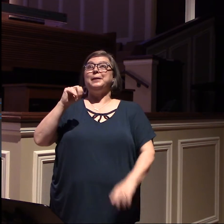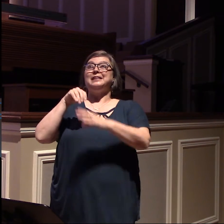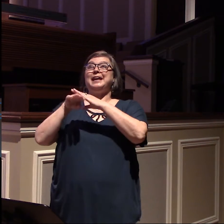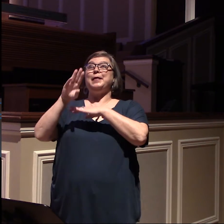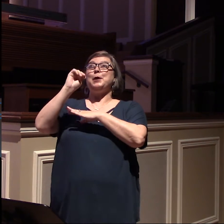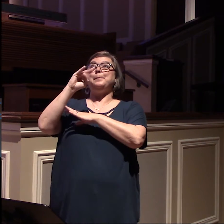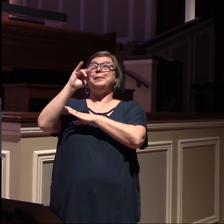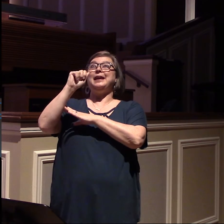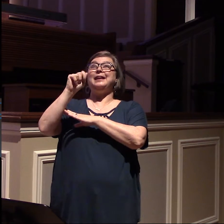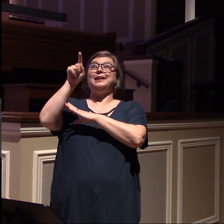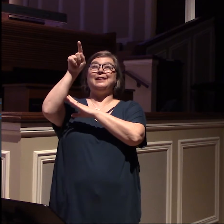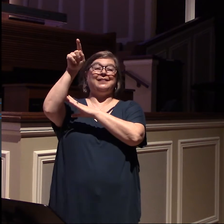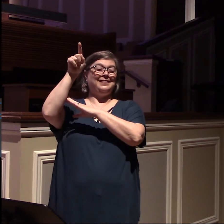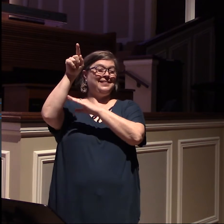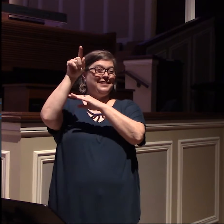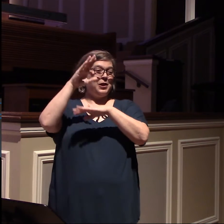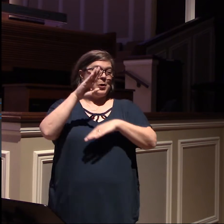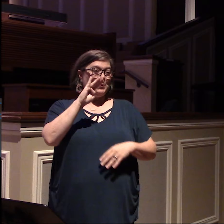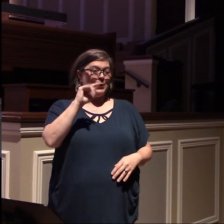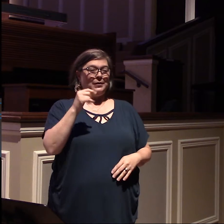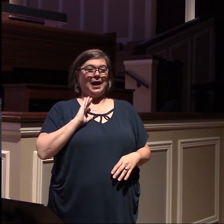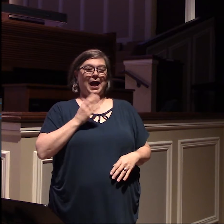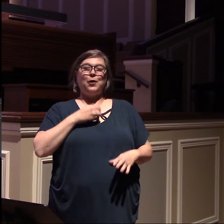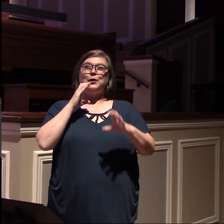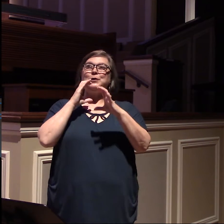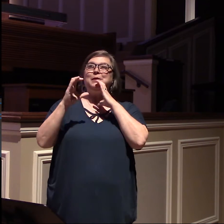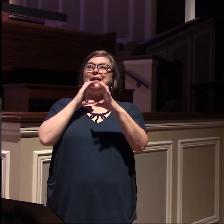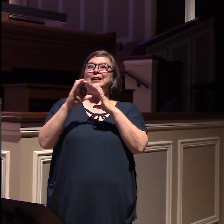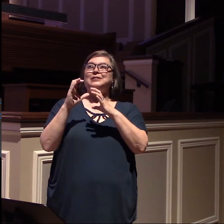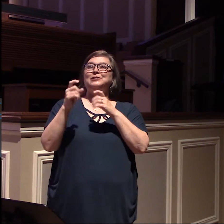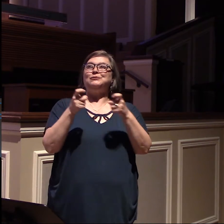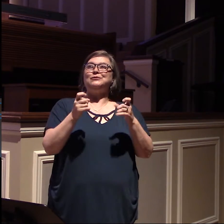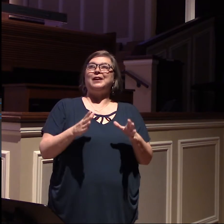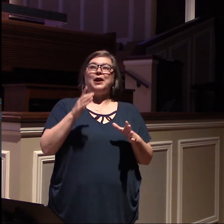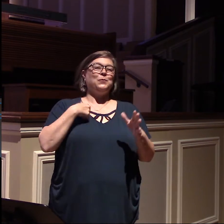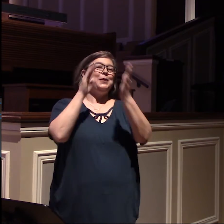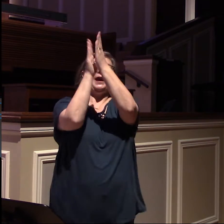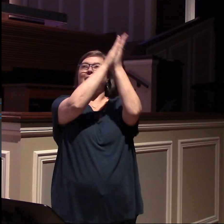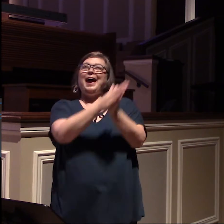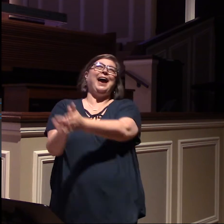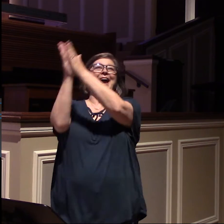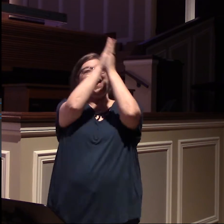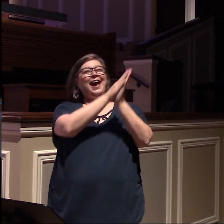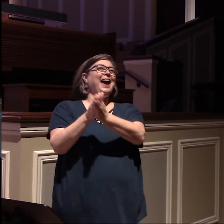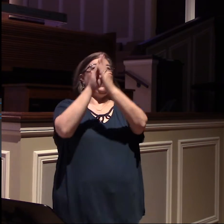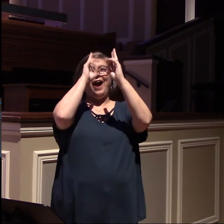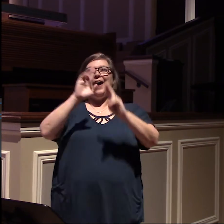booth, she's our communications director and media coordinator. I don't know if she can hear you or not, but we can give her a round of applause just to honor her for her